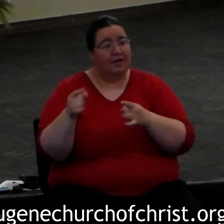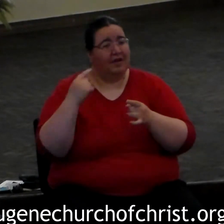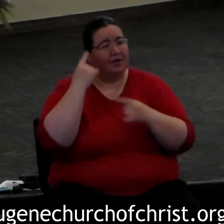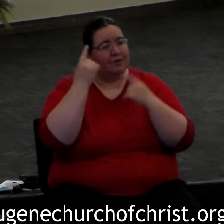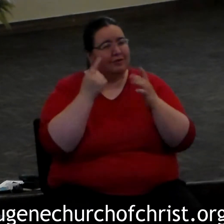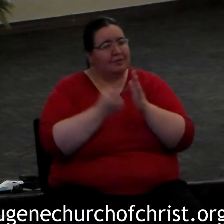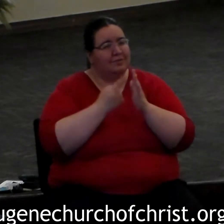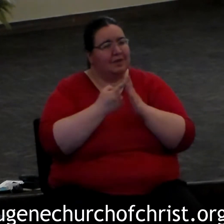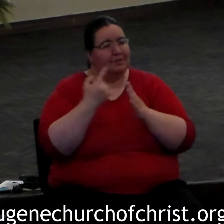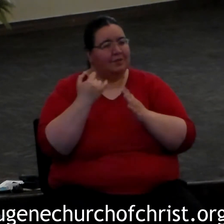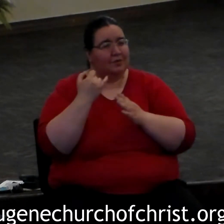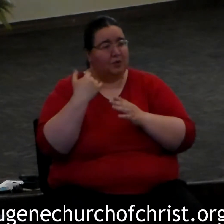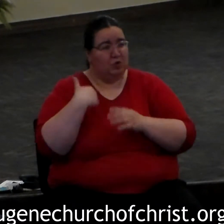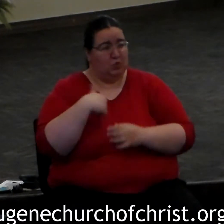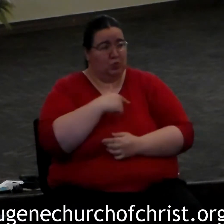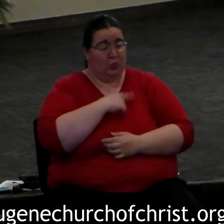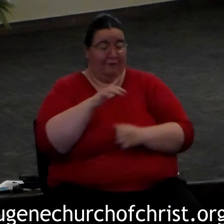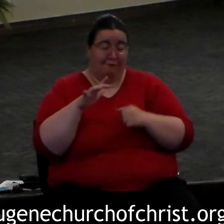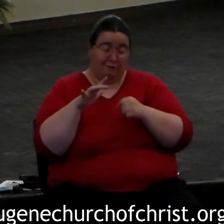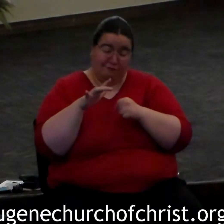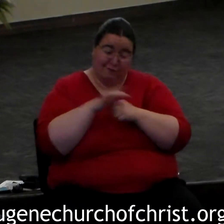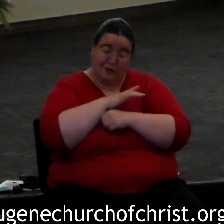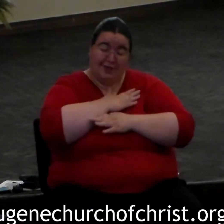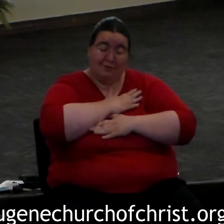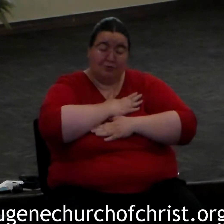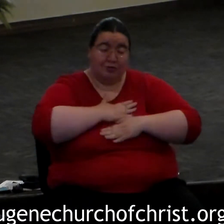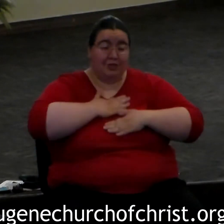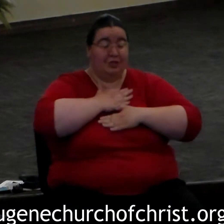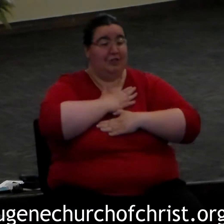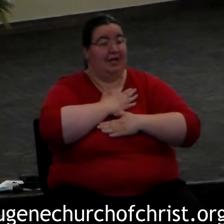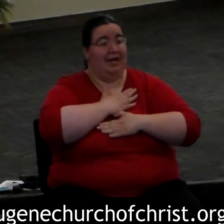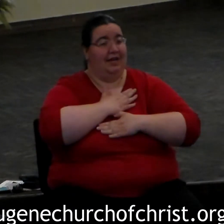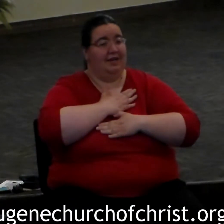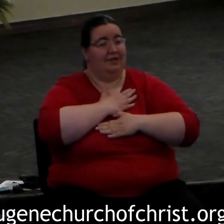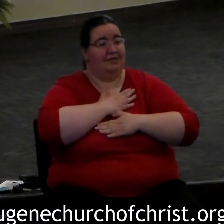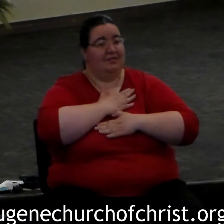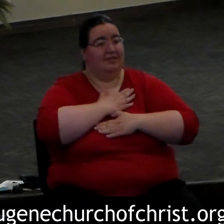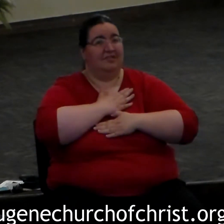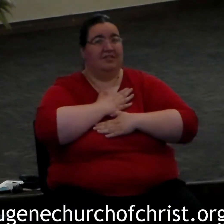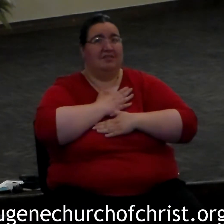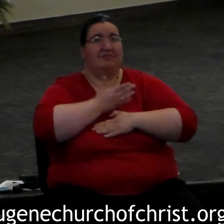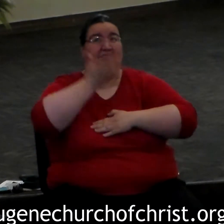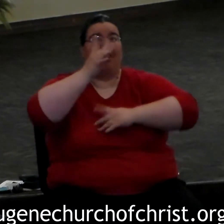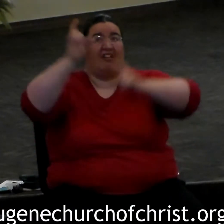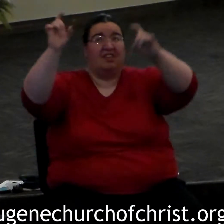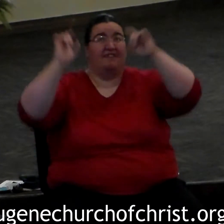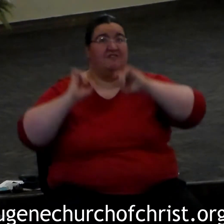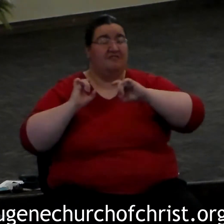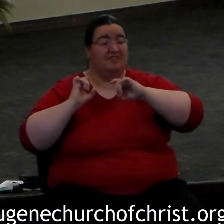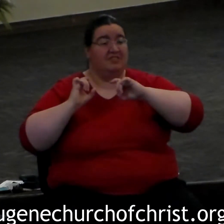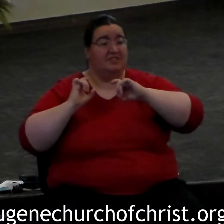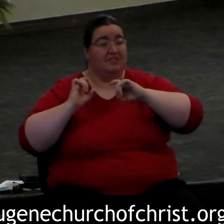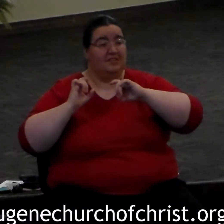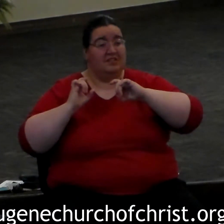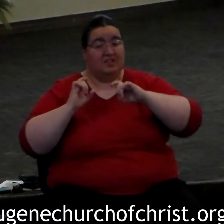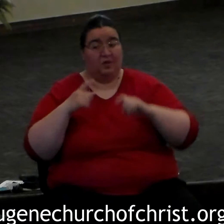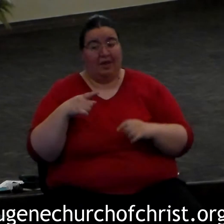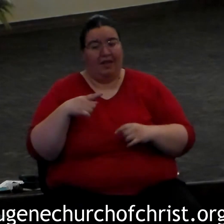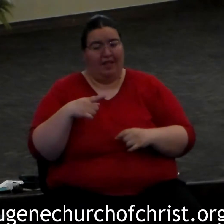here? Do we fully appreciate the gift that has been given to us? They beg for their friend. After Jesus took him aside,